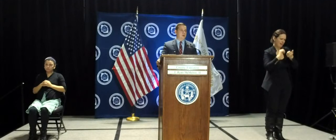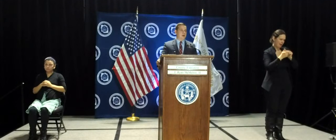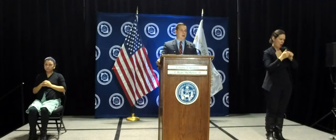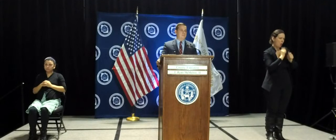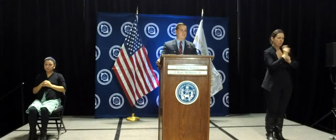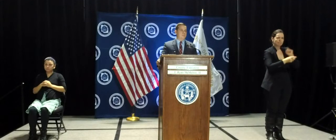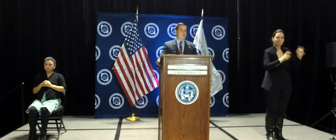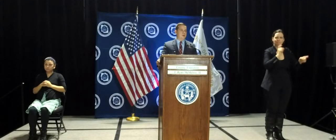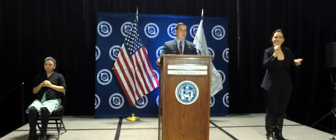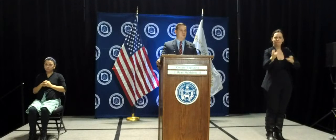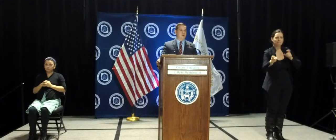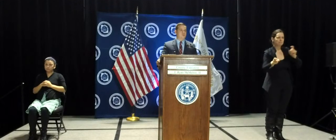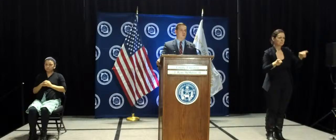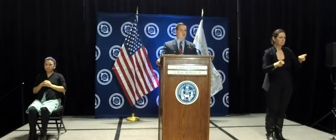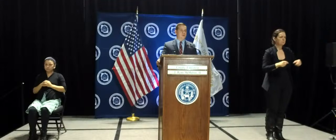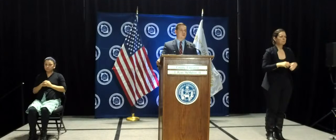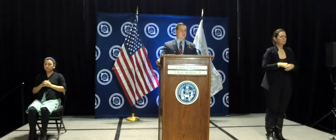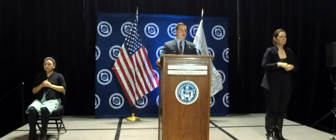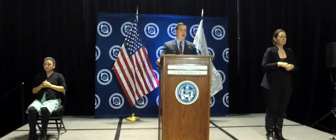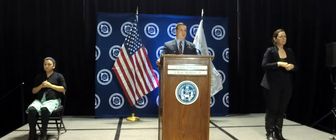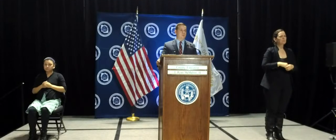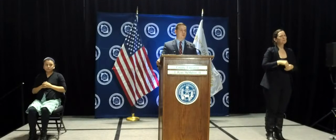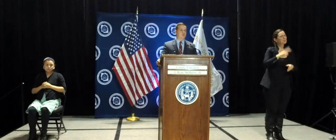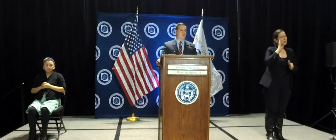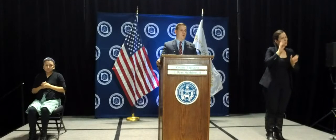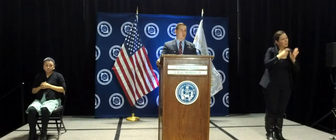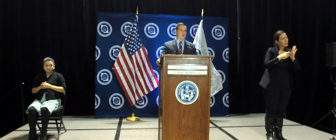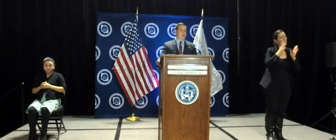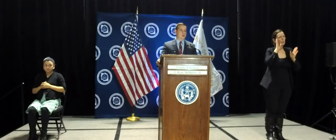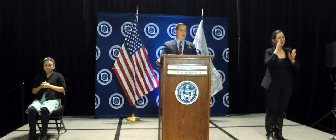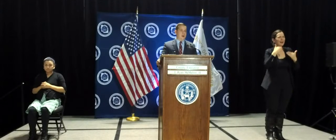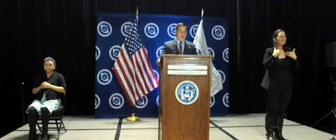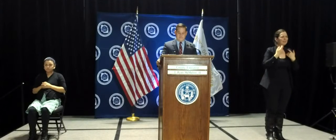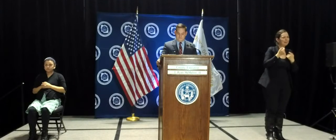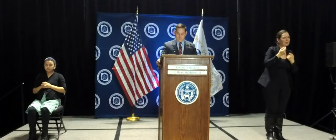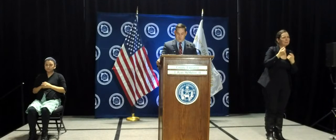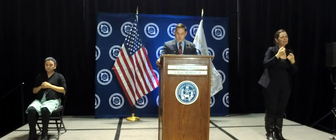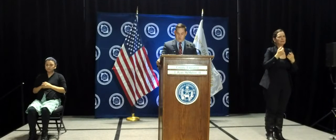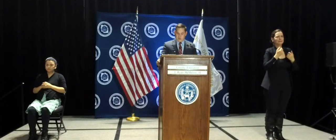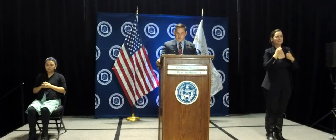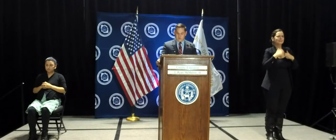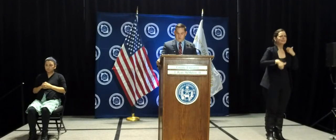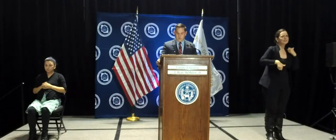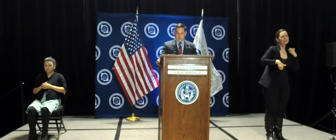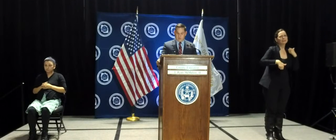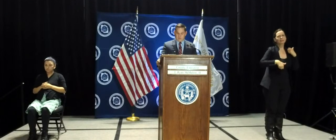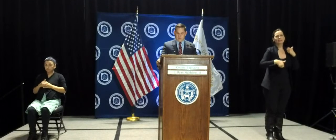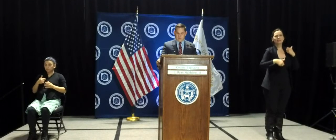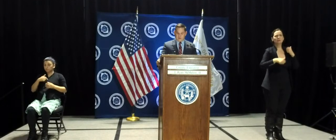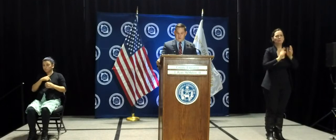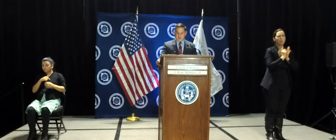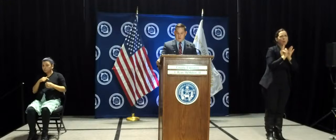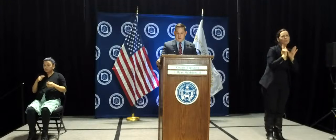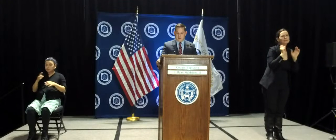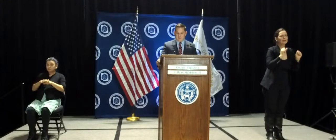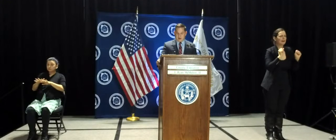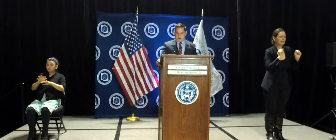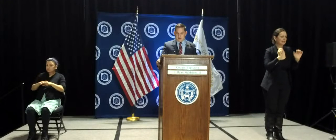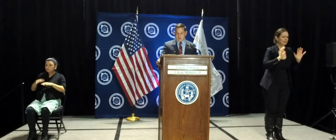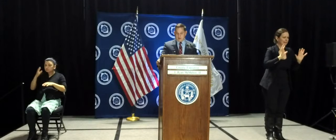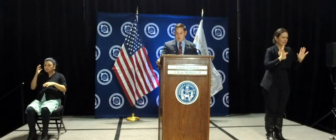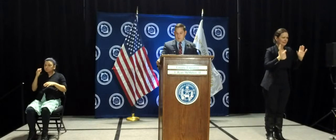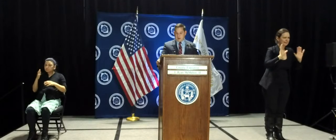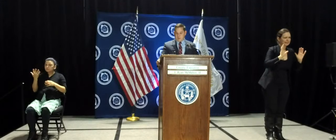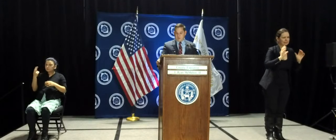choppy and most painful weeks of the pandemic moving forward? We need to continue to